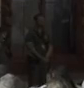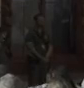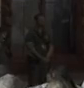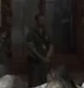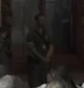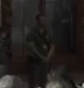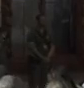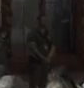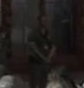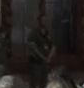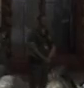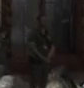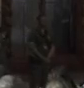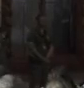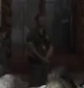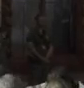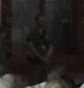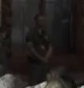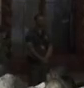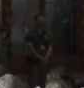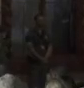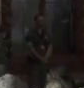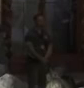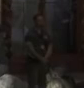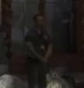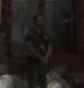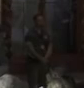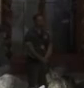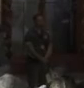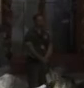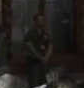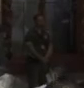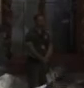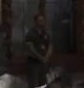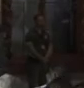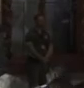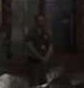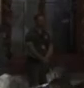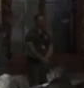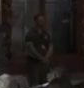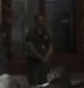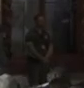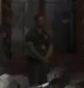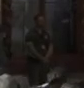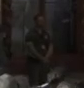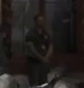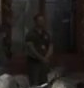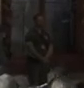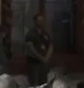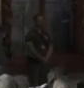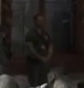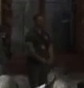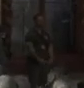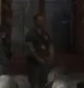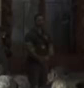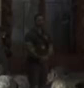justice. Bring us to unity in a common purpose. You have made us of one blood. Make